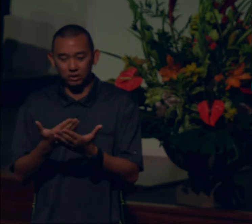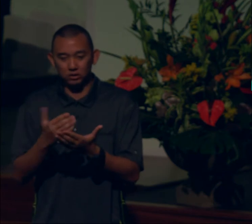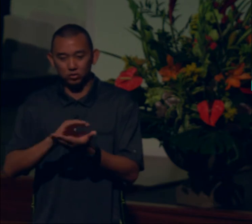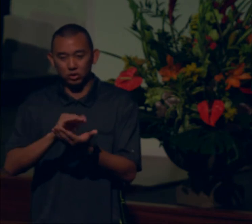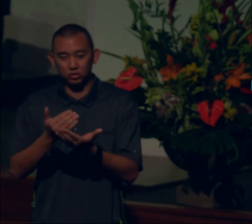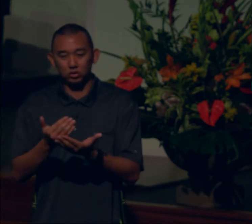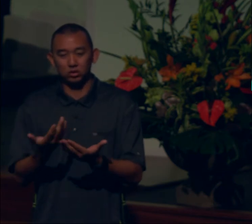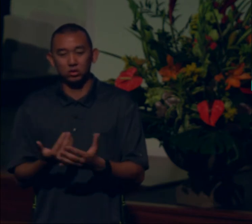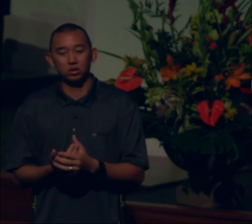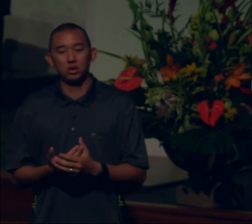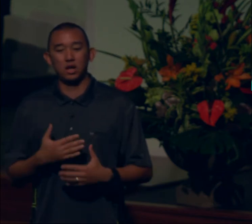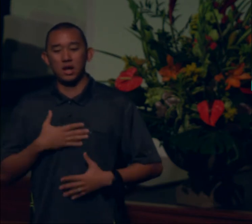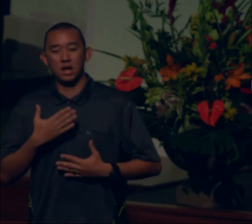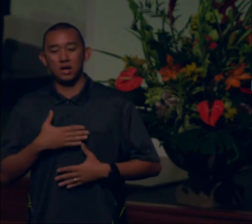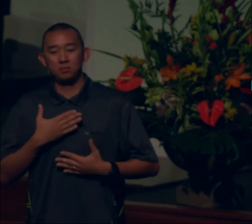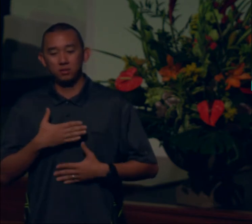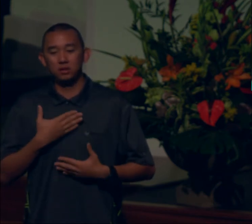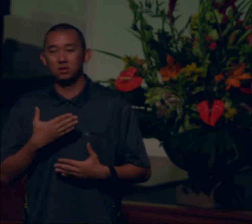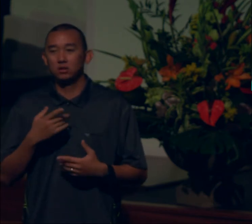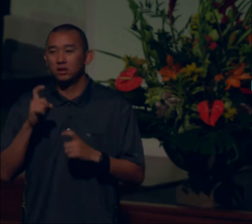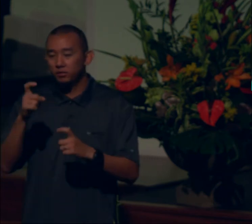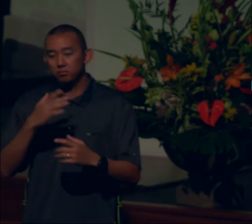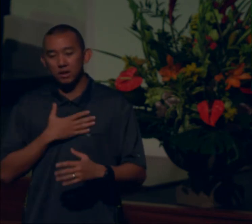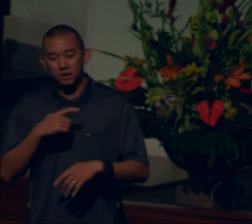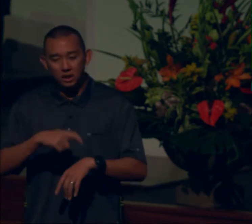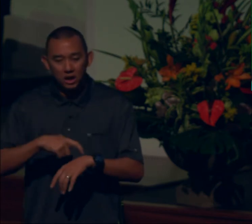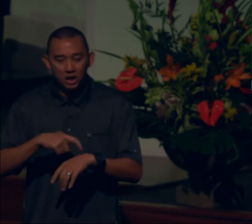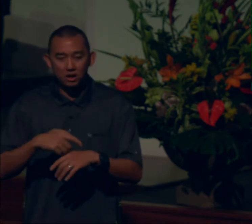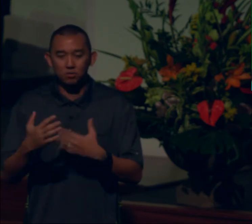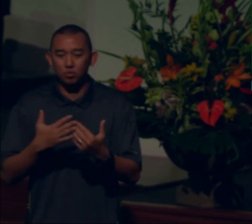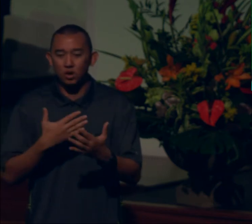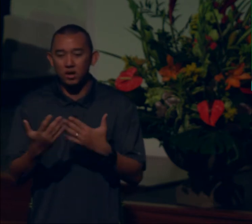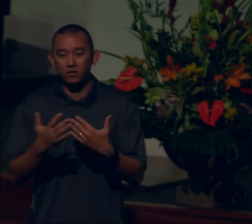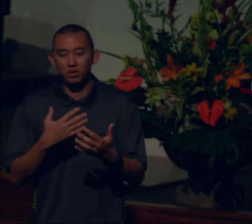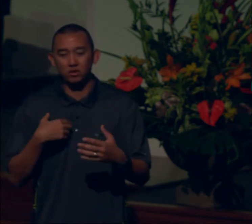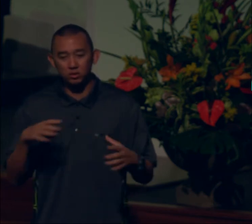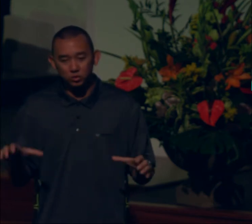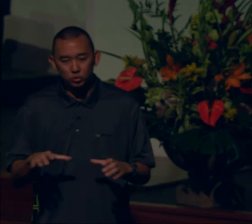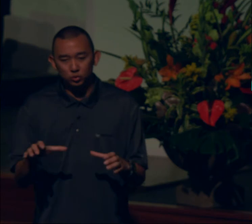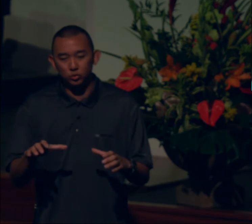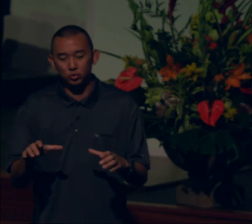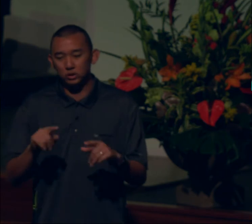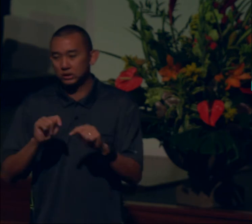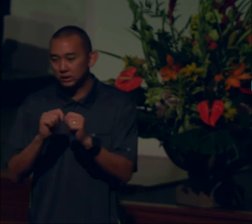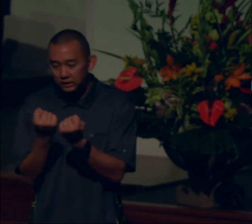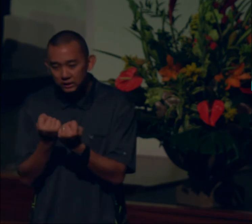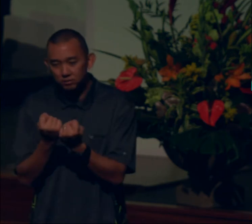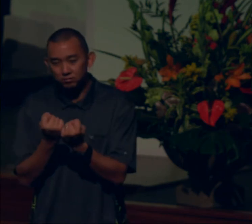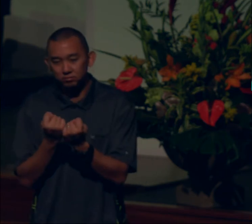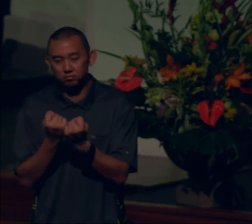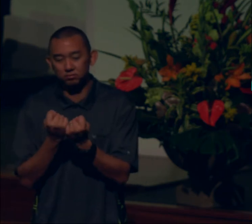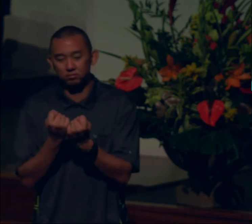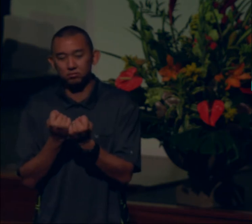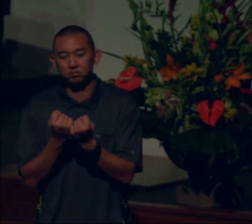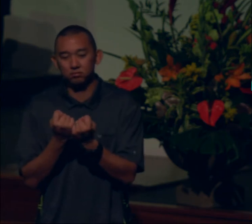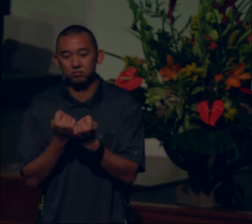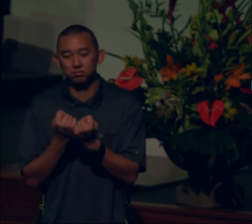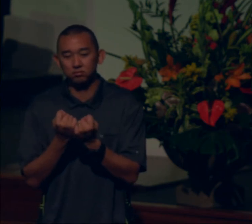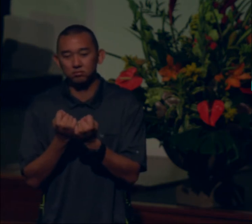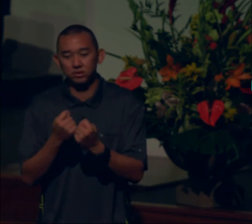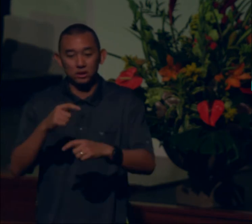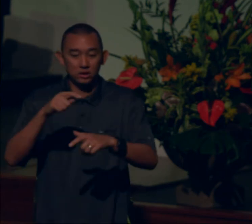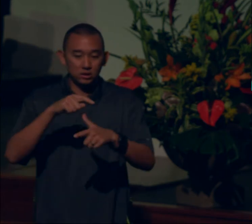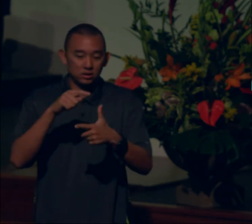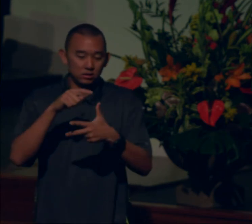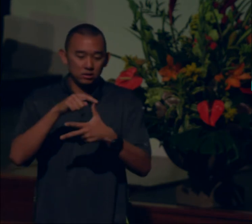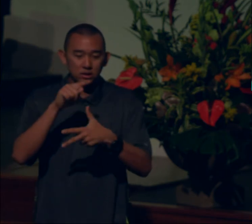to the team in whatever way we can. We do church as a team here, you know. And the time and then the